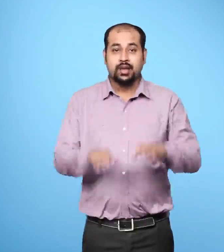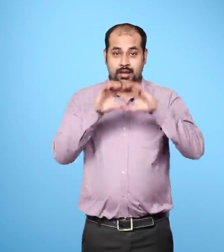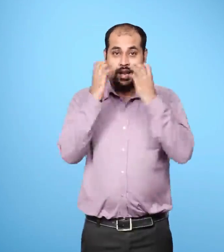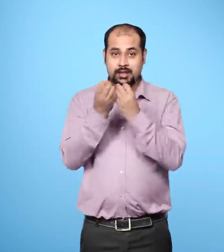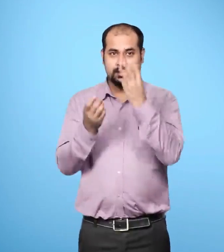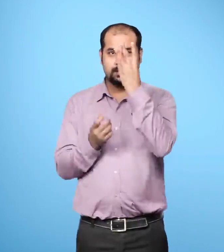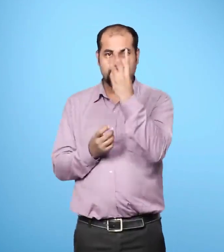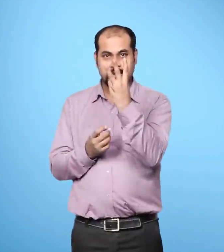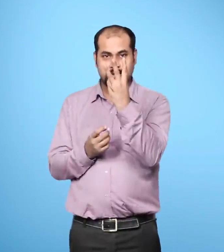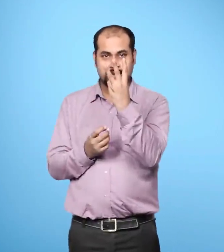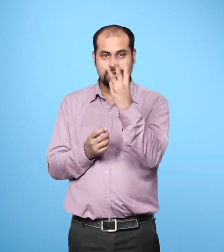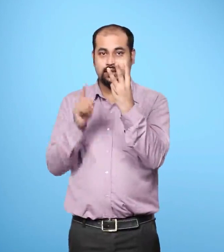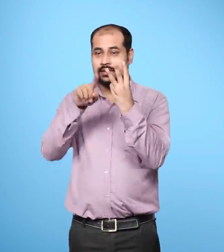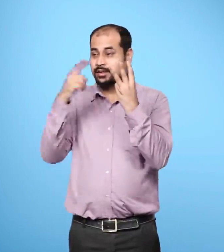Class 3, 35.